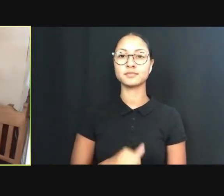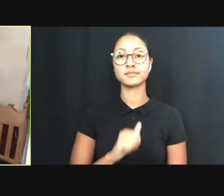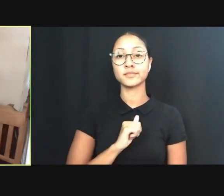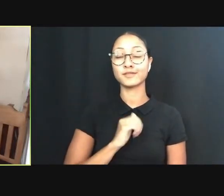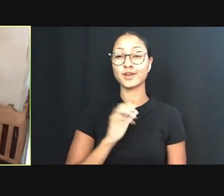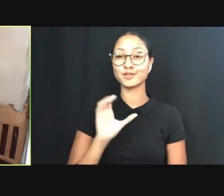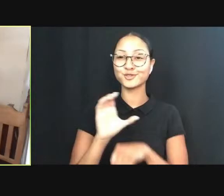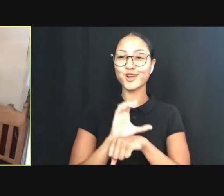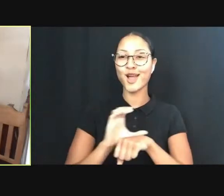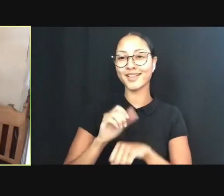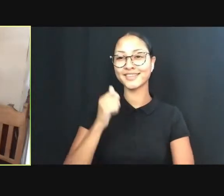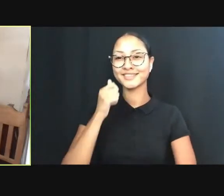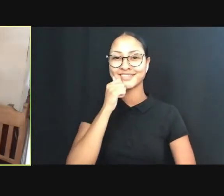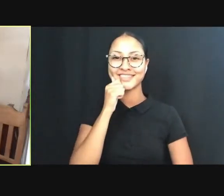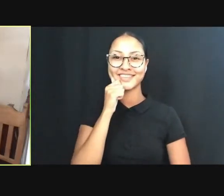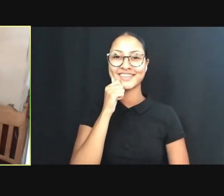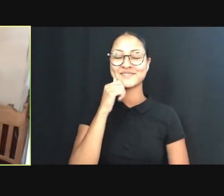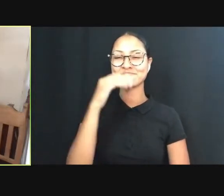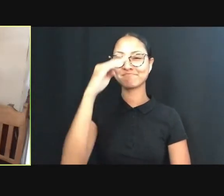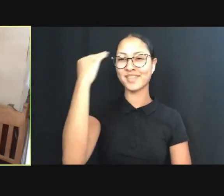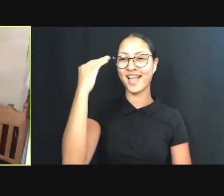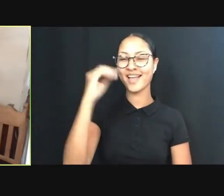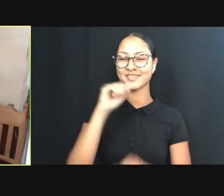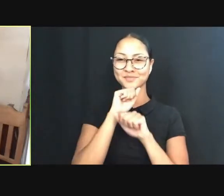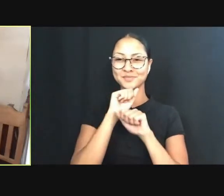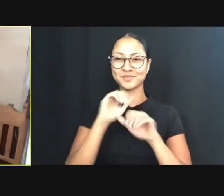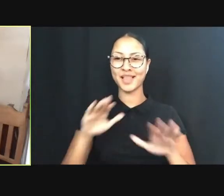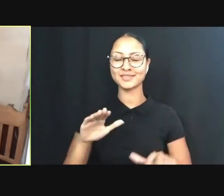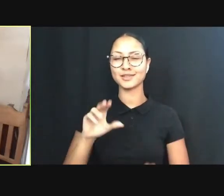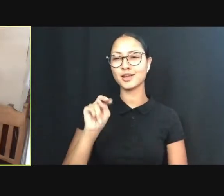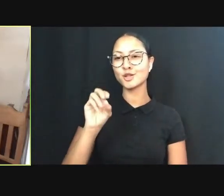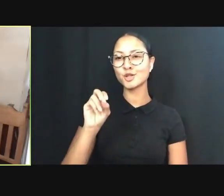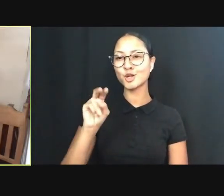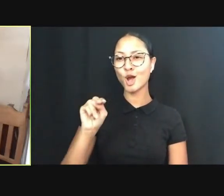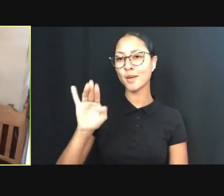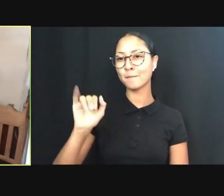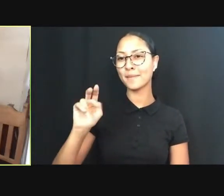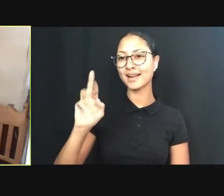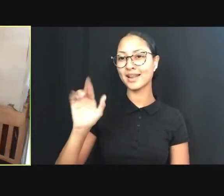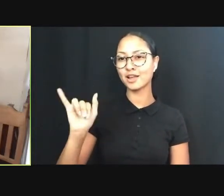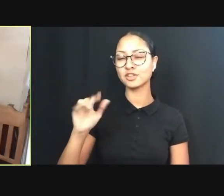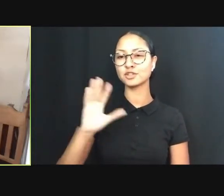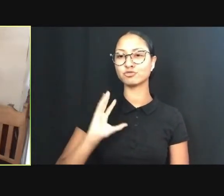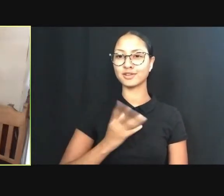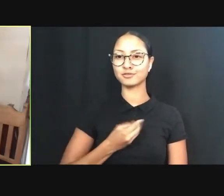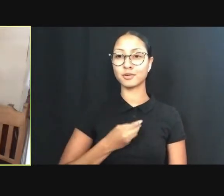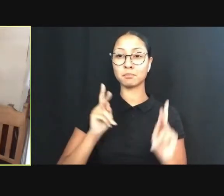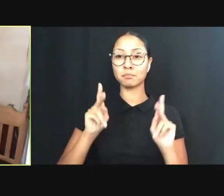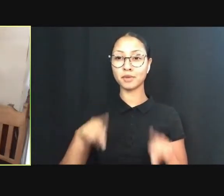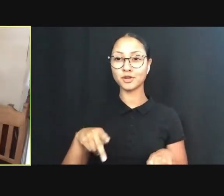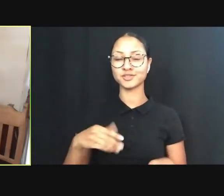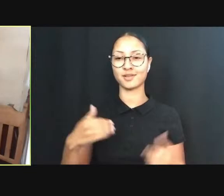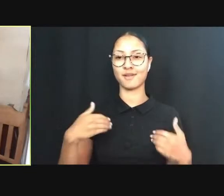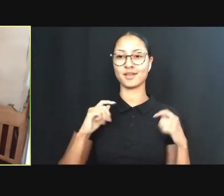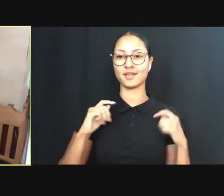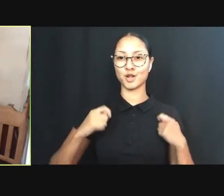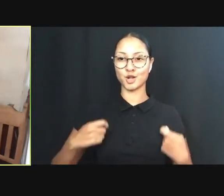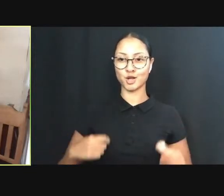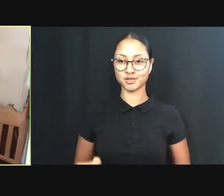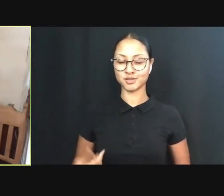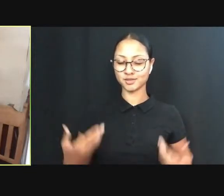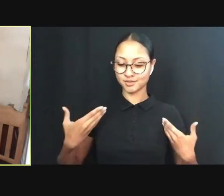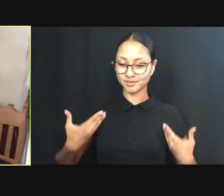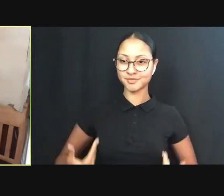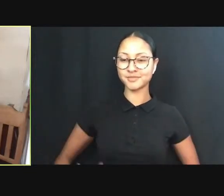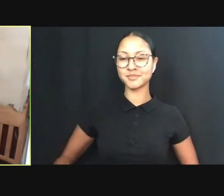blessed, non-binary transgender person. My locks make roads down my head, shoulders, chest, and back.